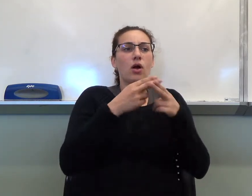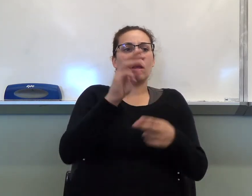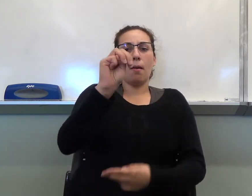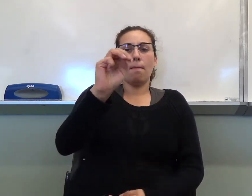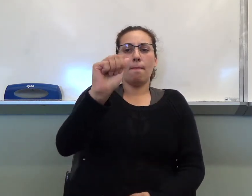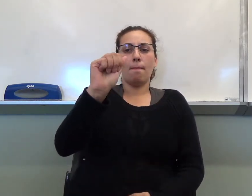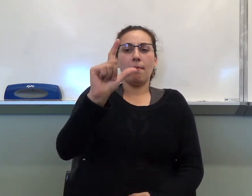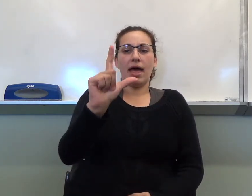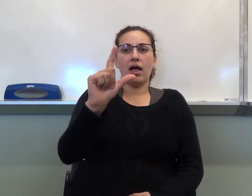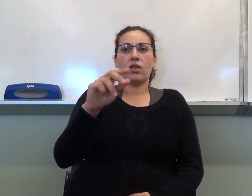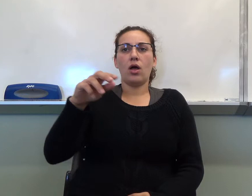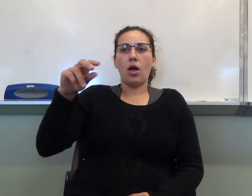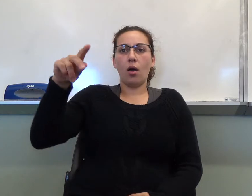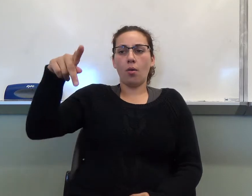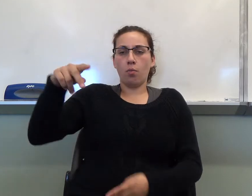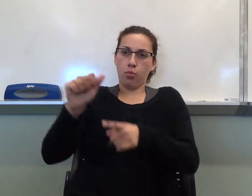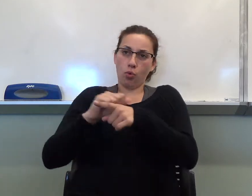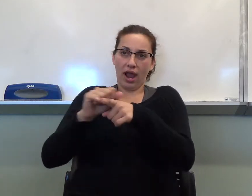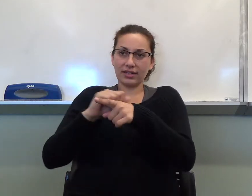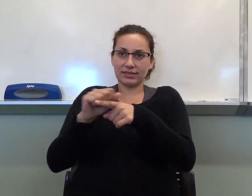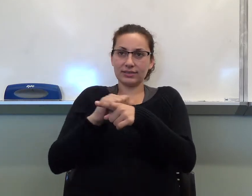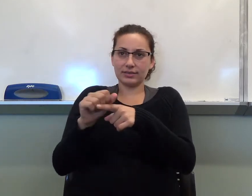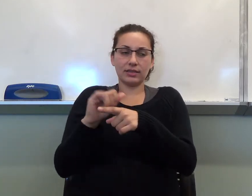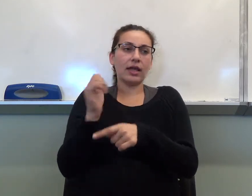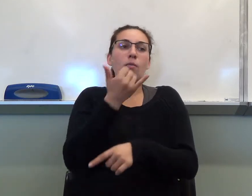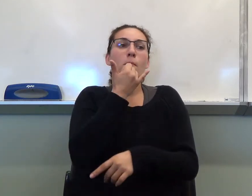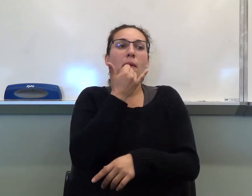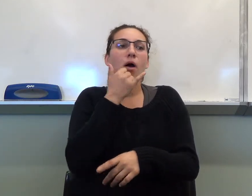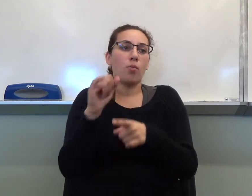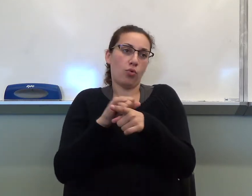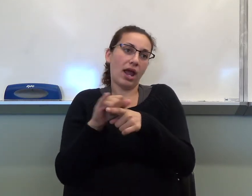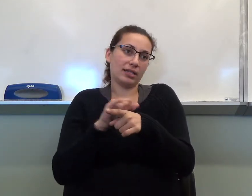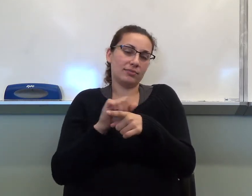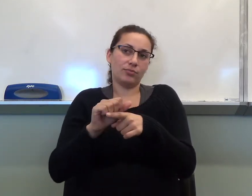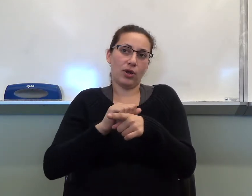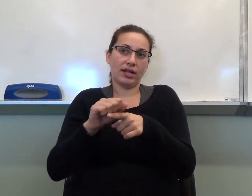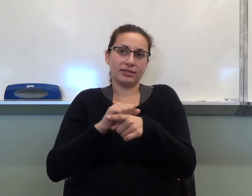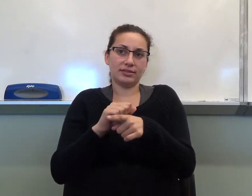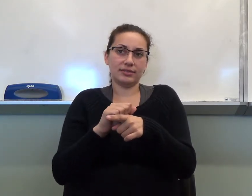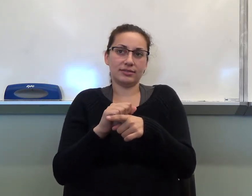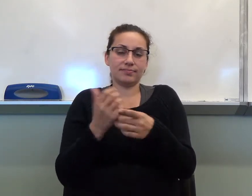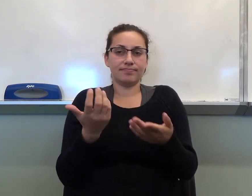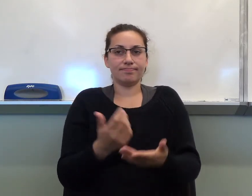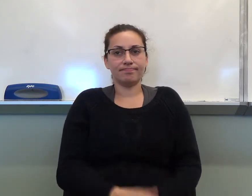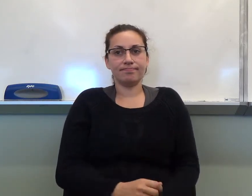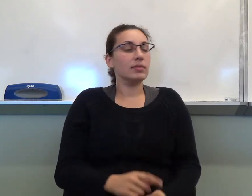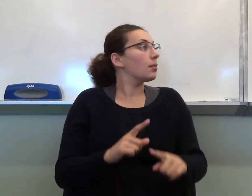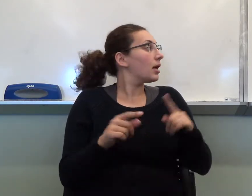12.5 milligrams per kilogram. We know this child has a body mass of 24 kilograms.